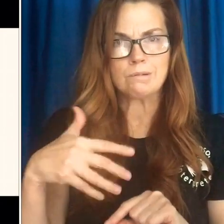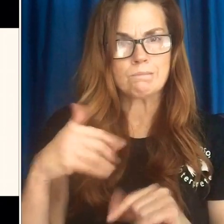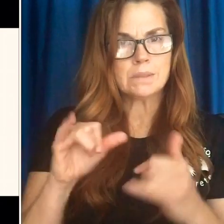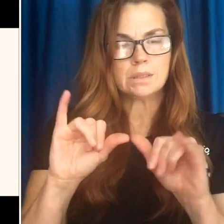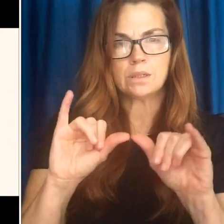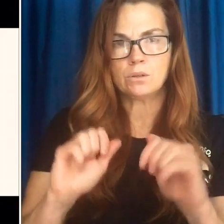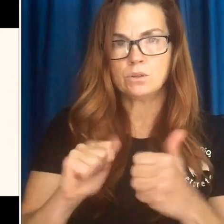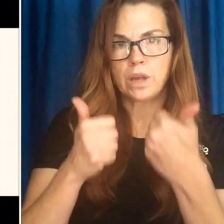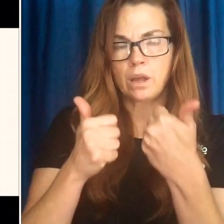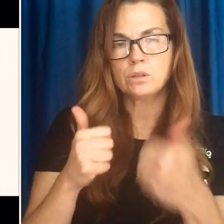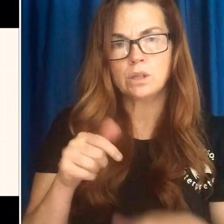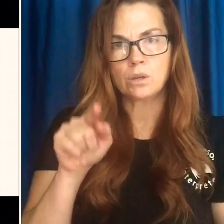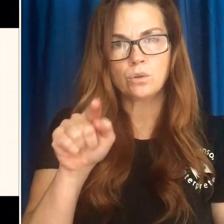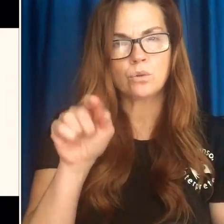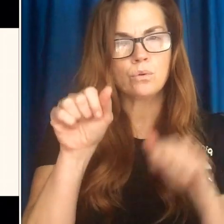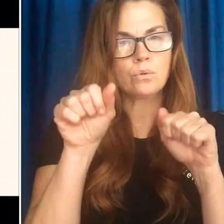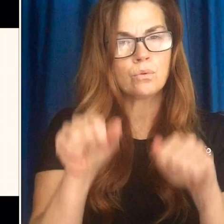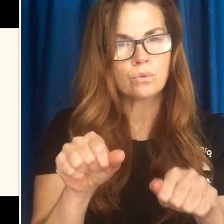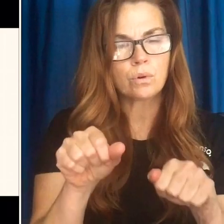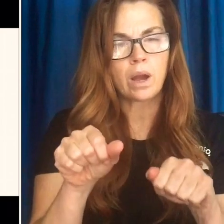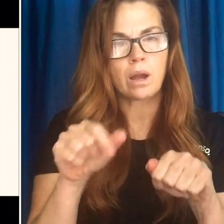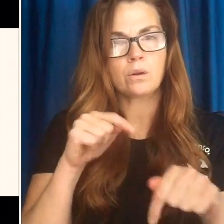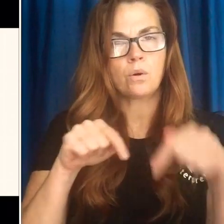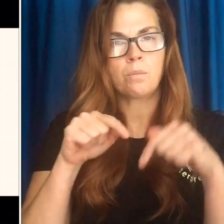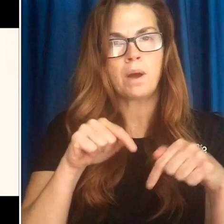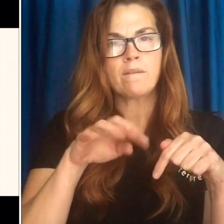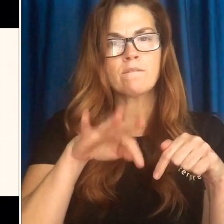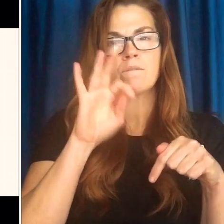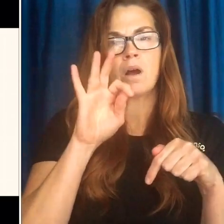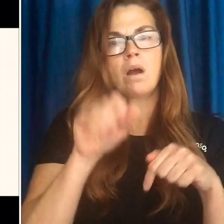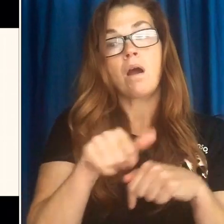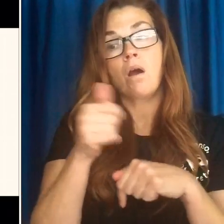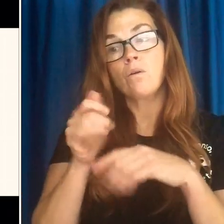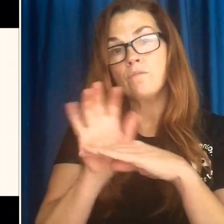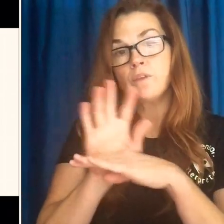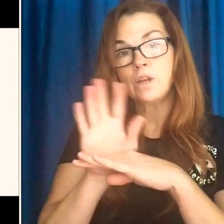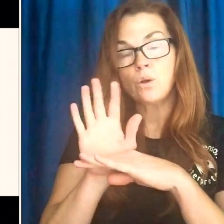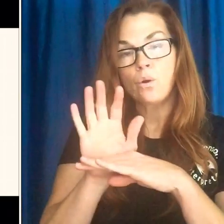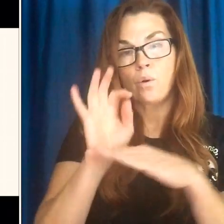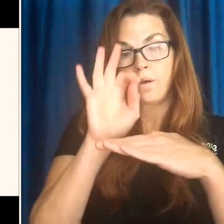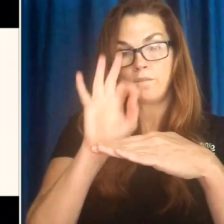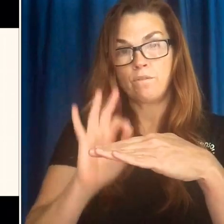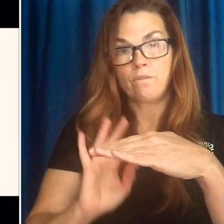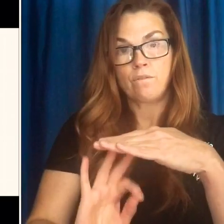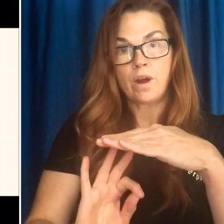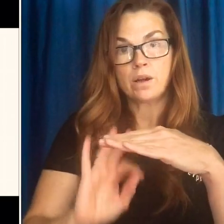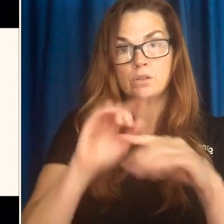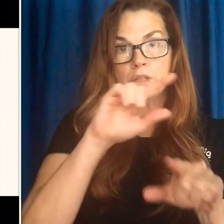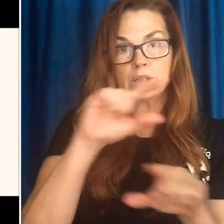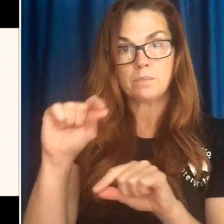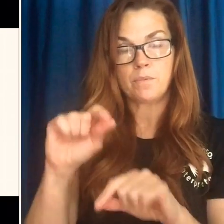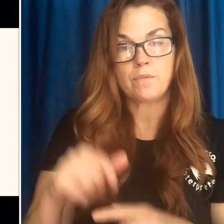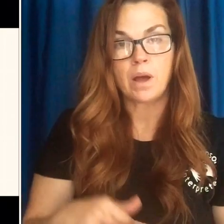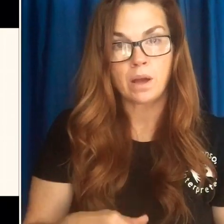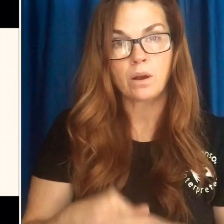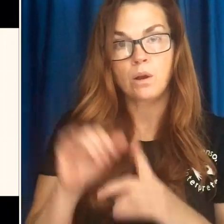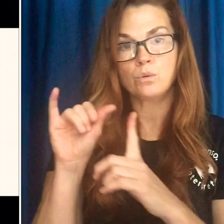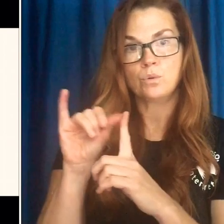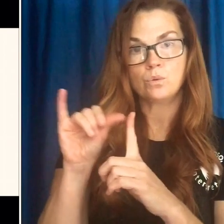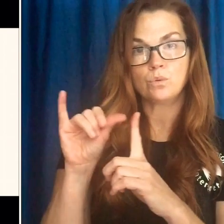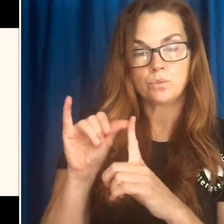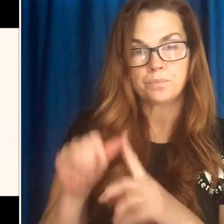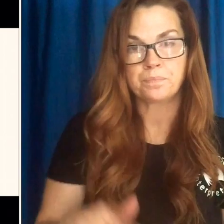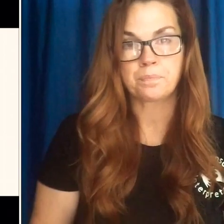on simplifying fractions on my YouTube channel. Now, if the most challenging part of simplifying fractions